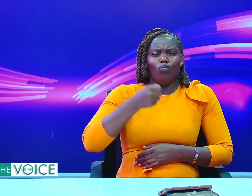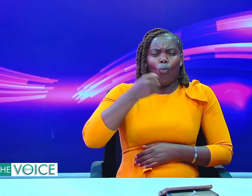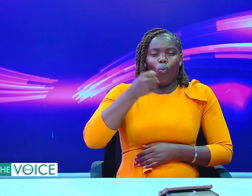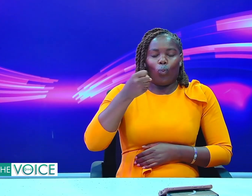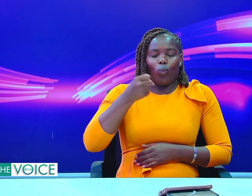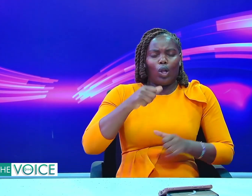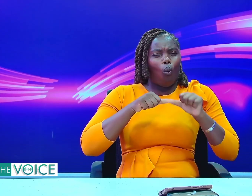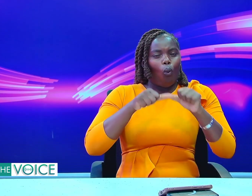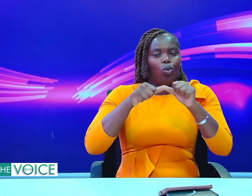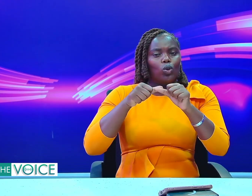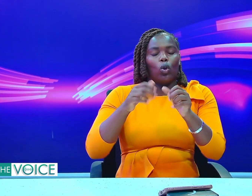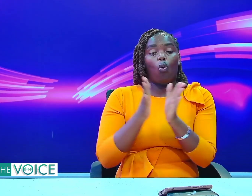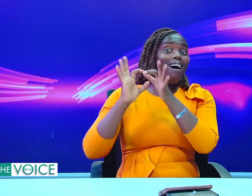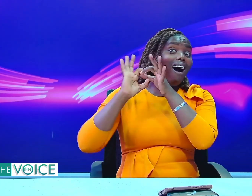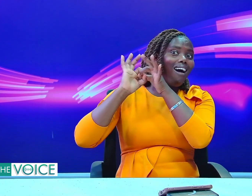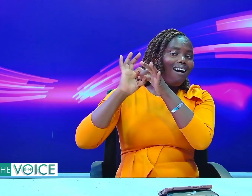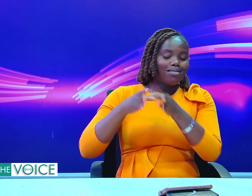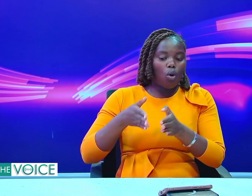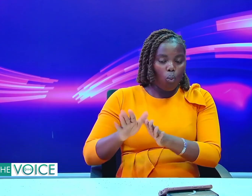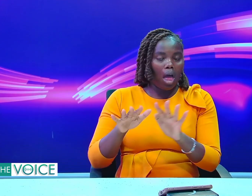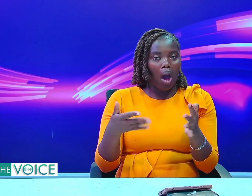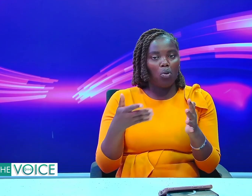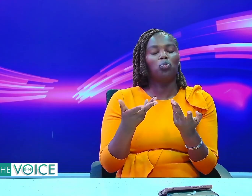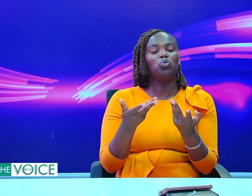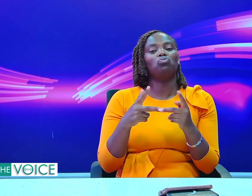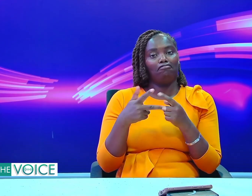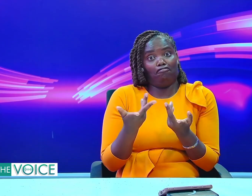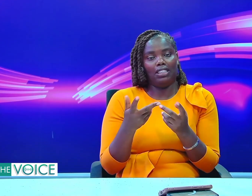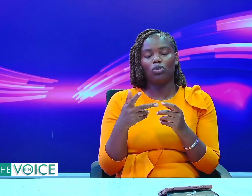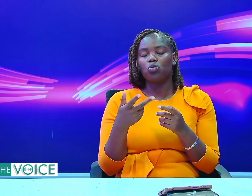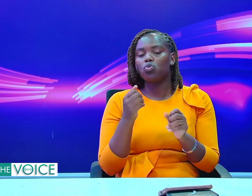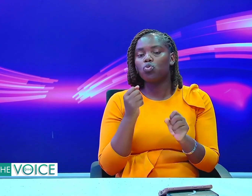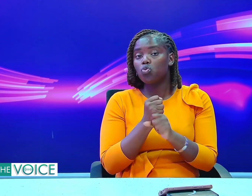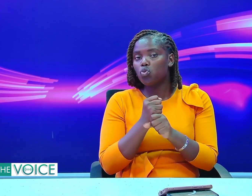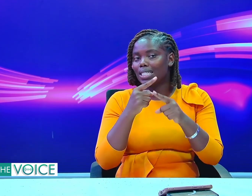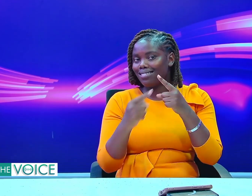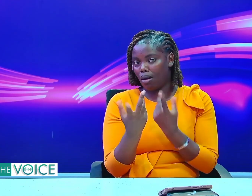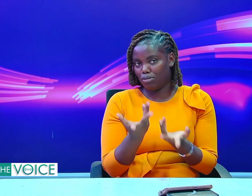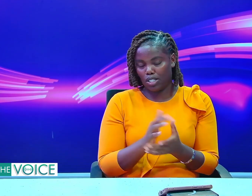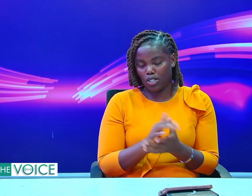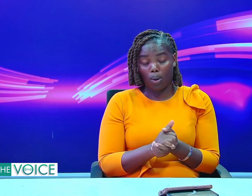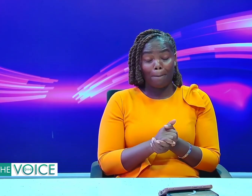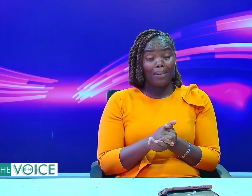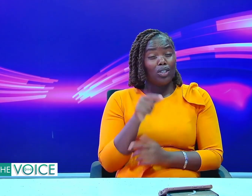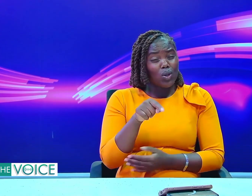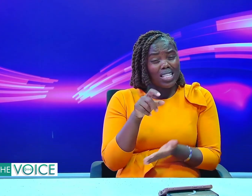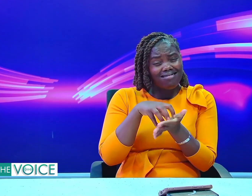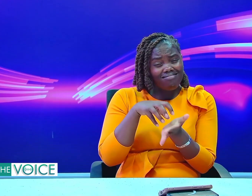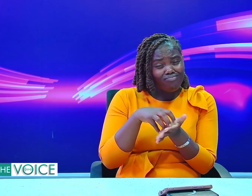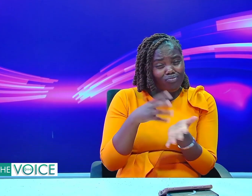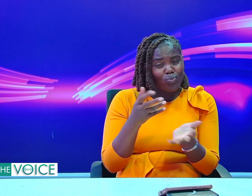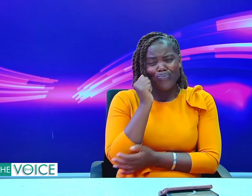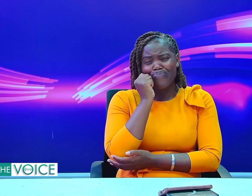traditional way, but they opt to go with the modern way of going to the hospital to have that happen. But there are still